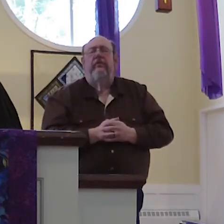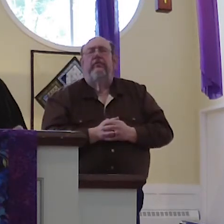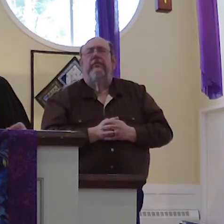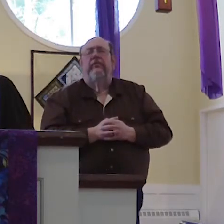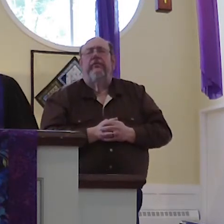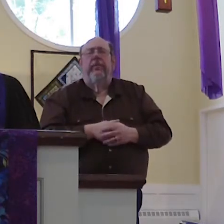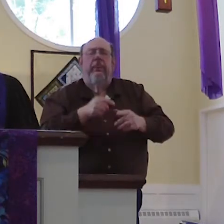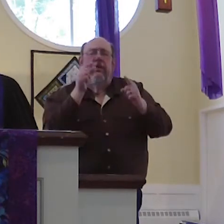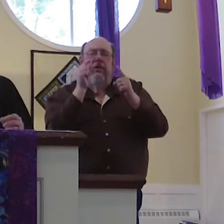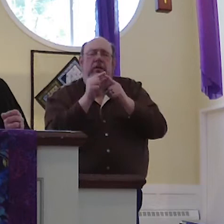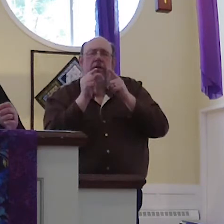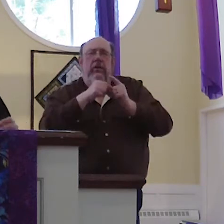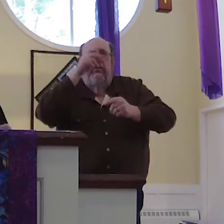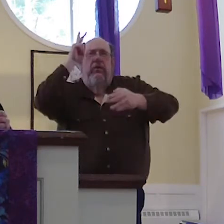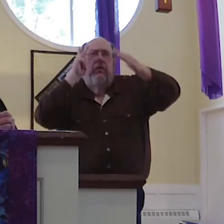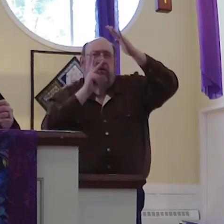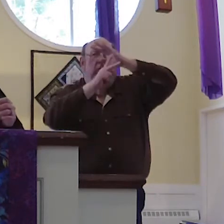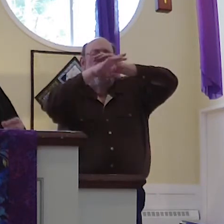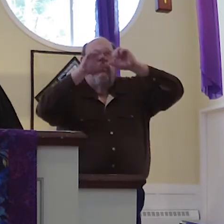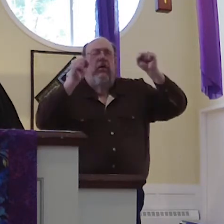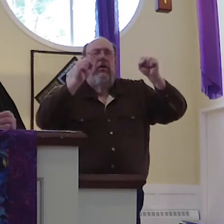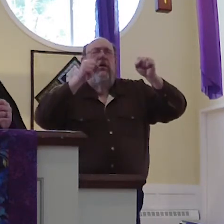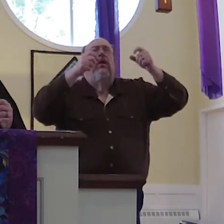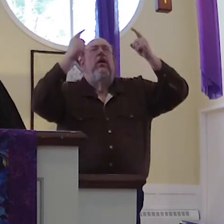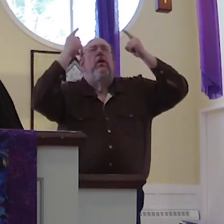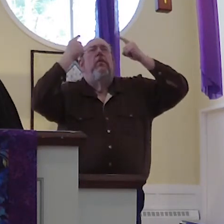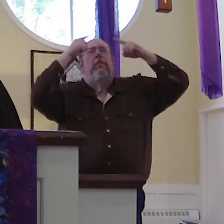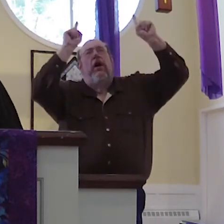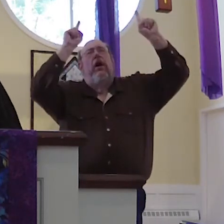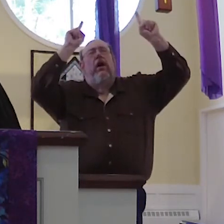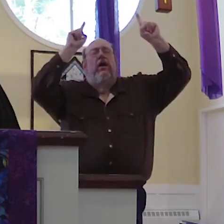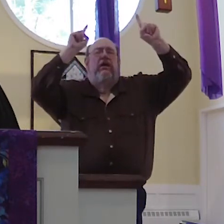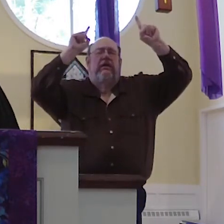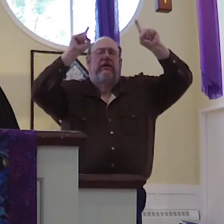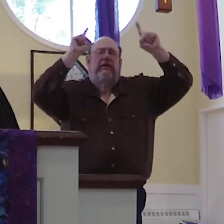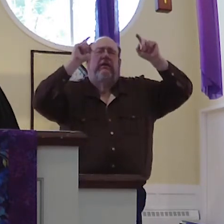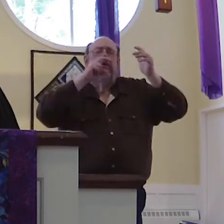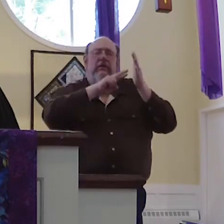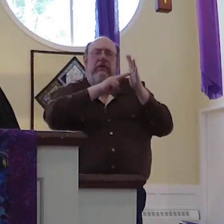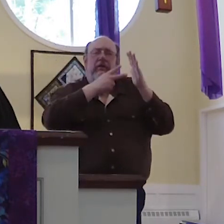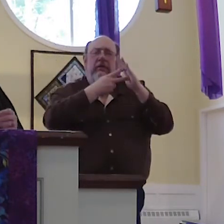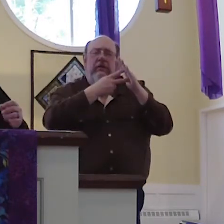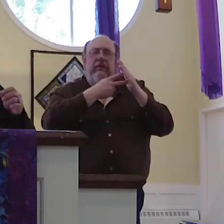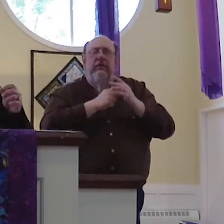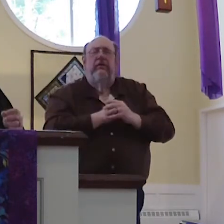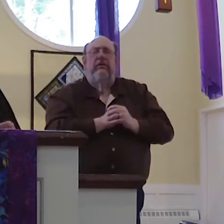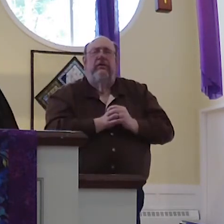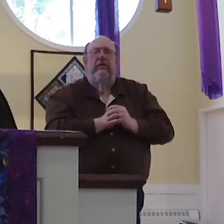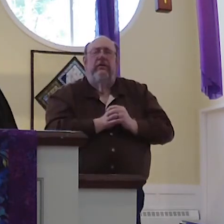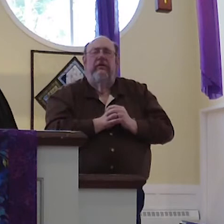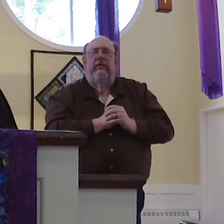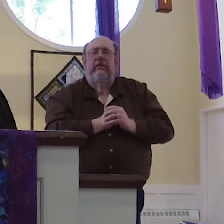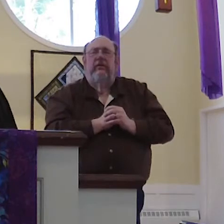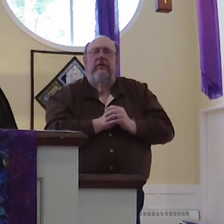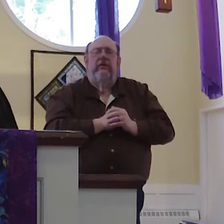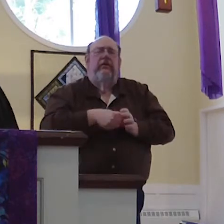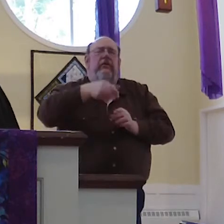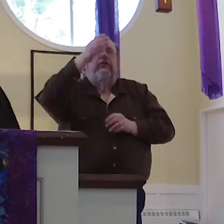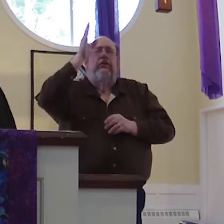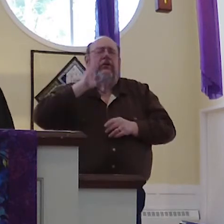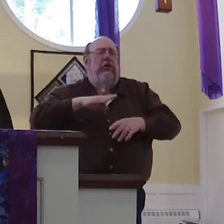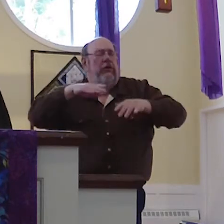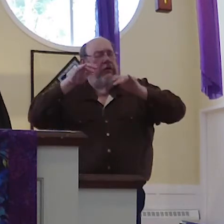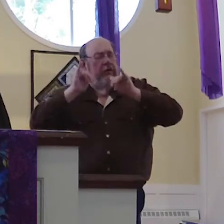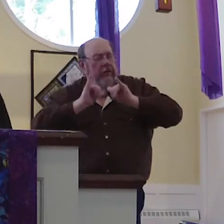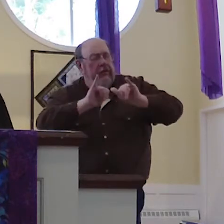In the words of the prophet, God's word accomplishes what God intends it to. Indeed, God goes on